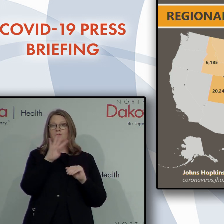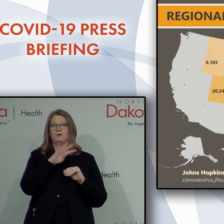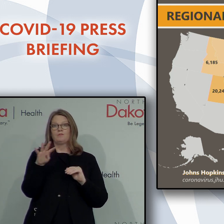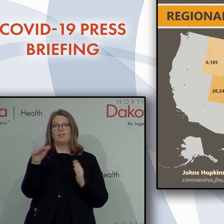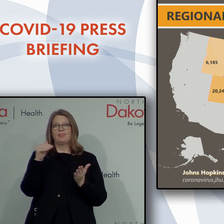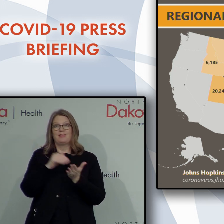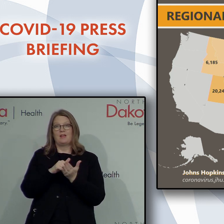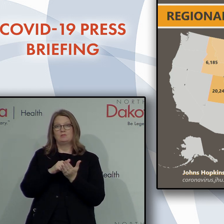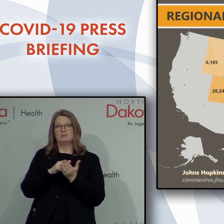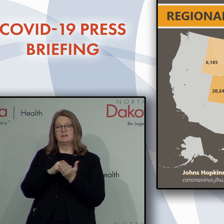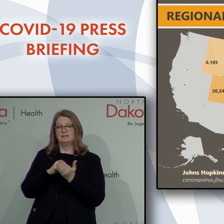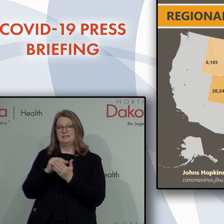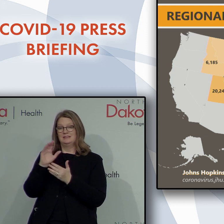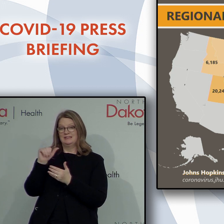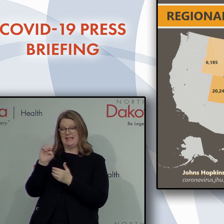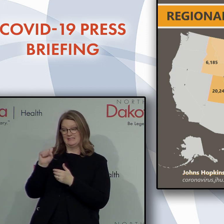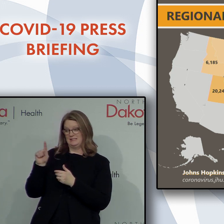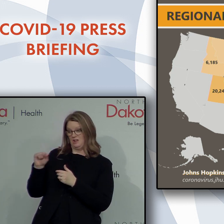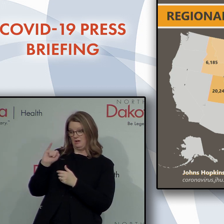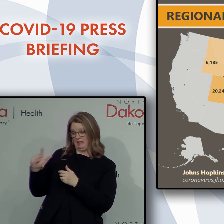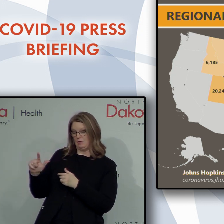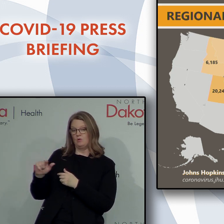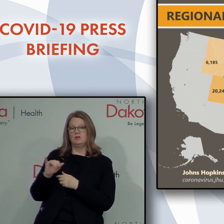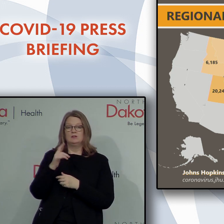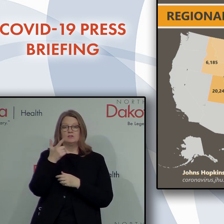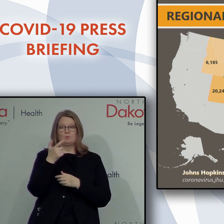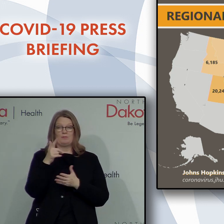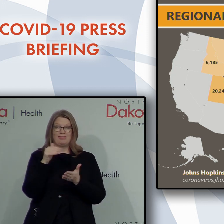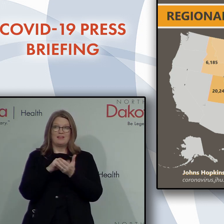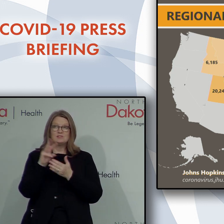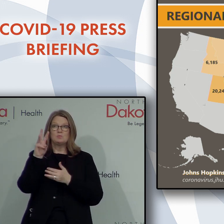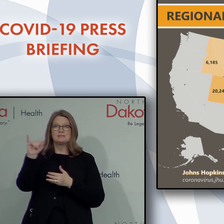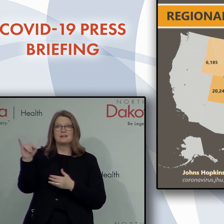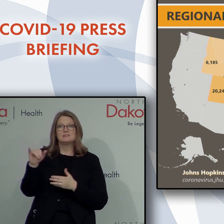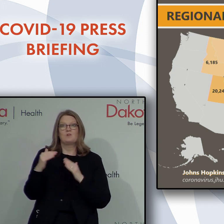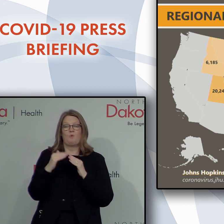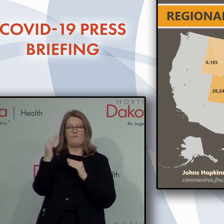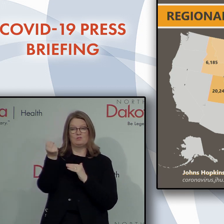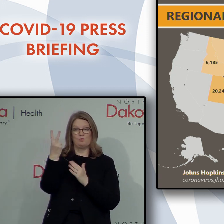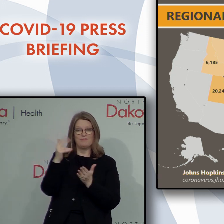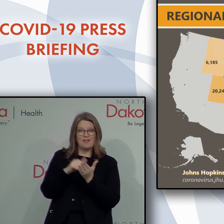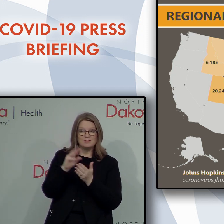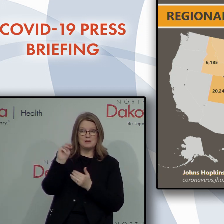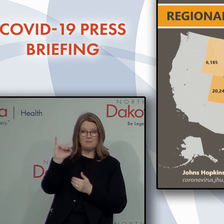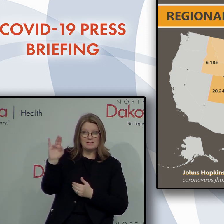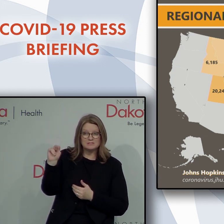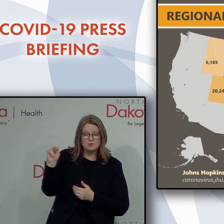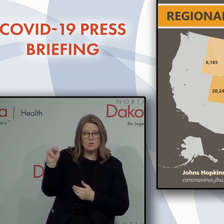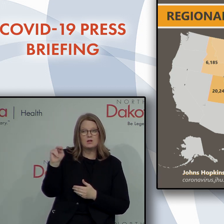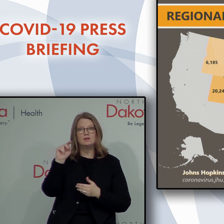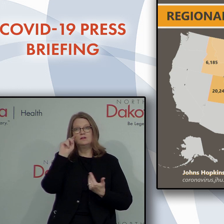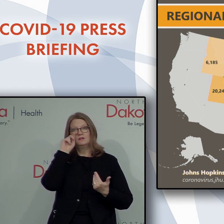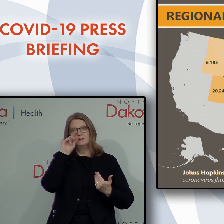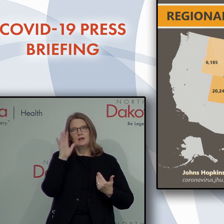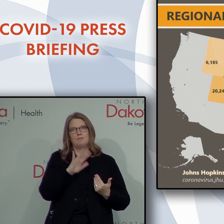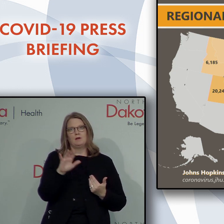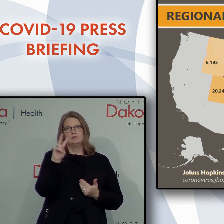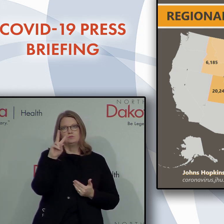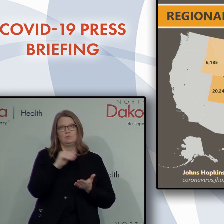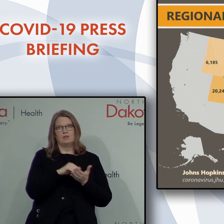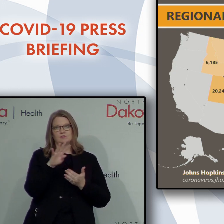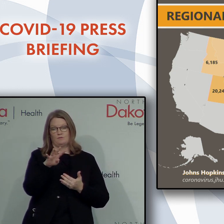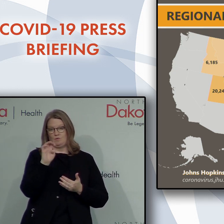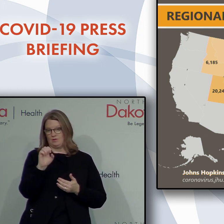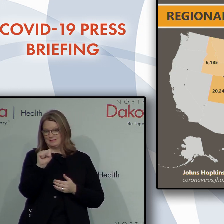44,000 cases in Illinois to 21,000 in Wisconsin, over 12,000 in Minnesota, about 2,400 in